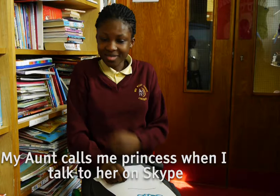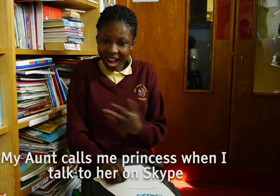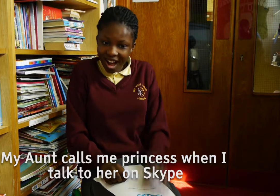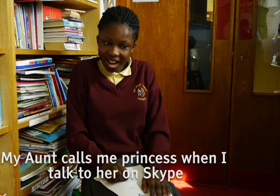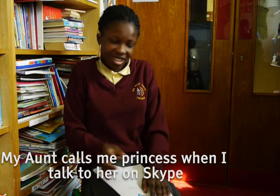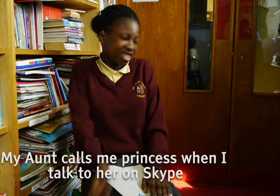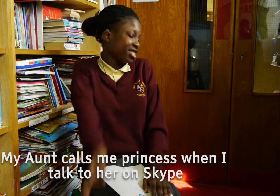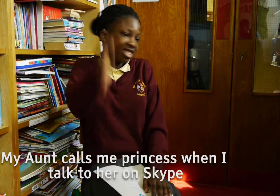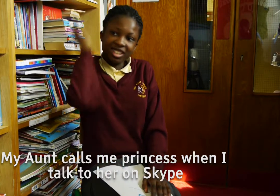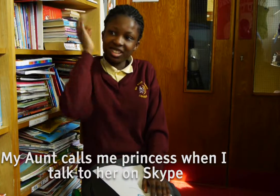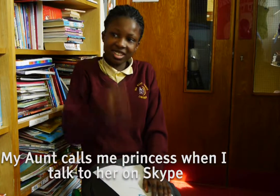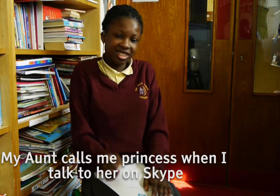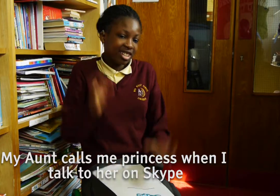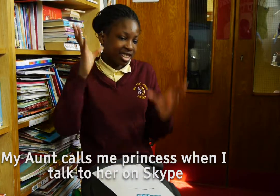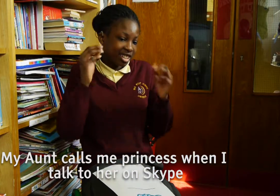Sometimes my aunt calls me Princess.